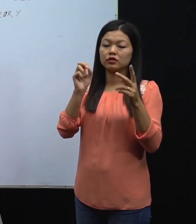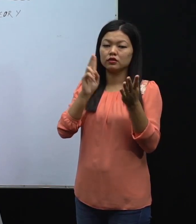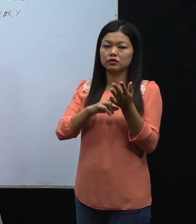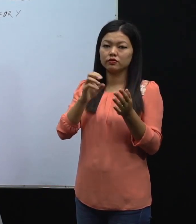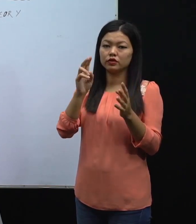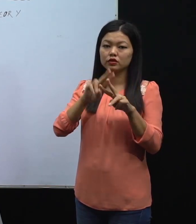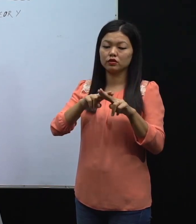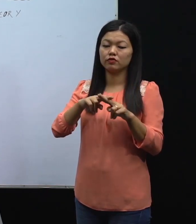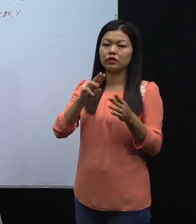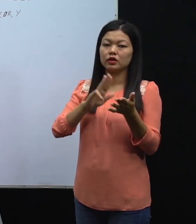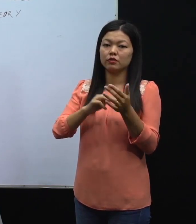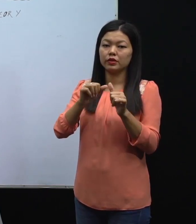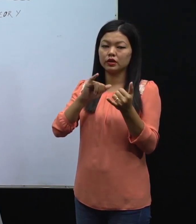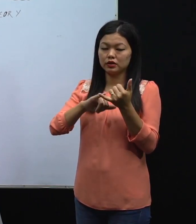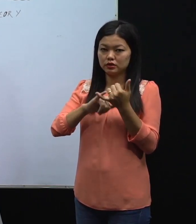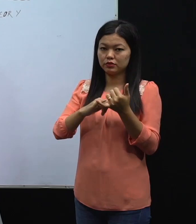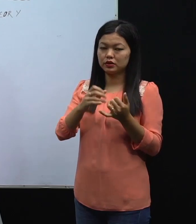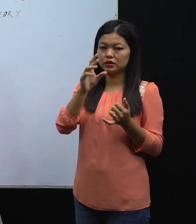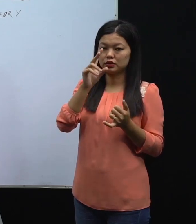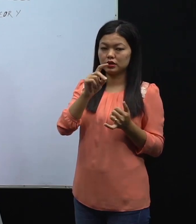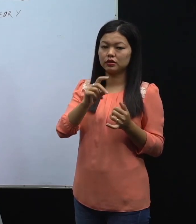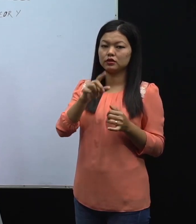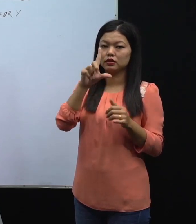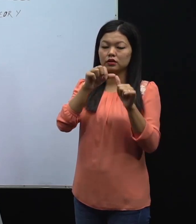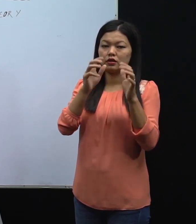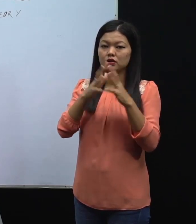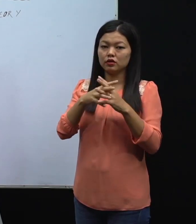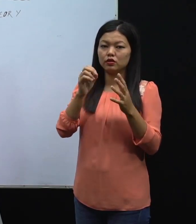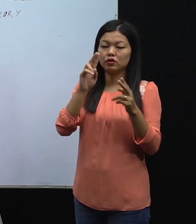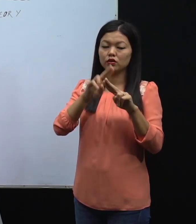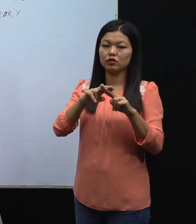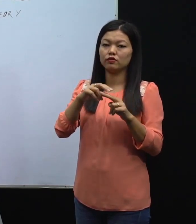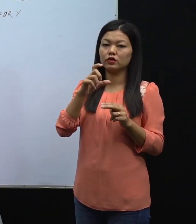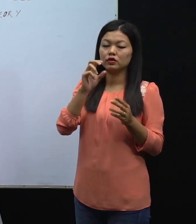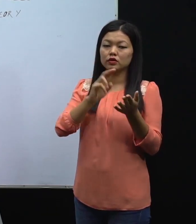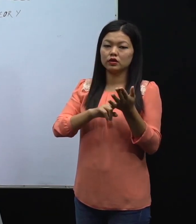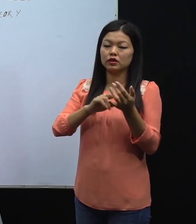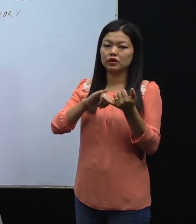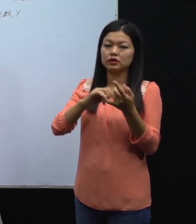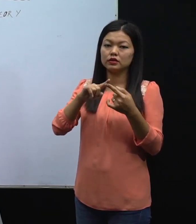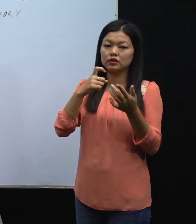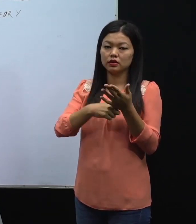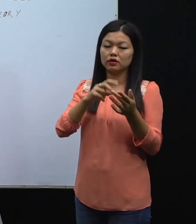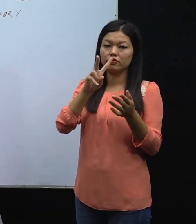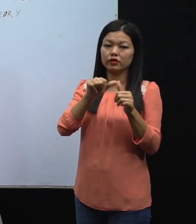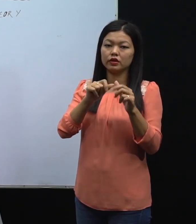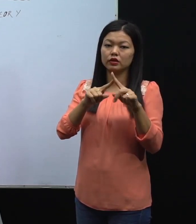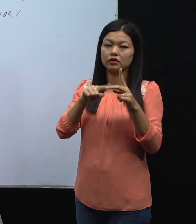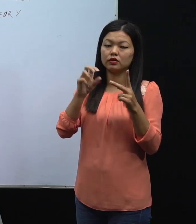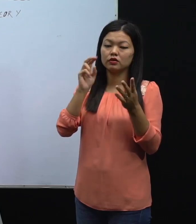by Dalton itself. Clear? This Dalton itself. So here we have six postulates. Okay, we have